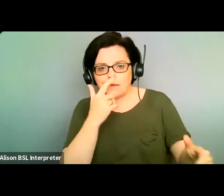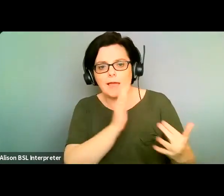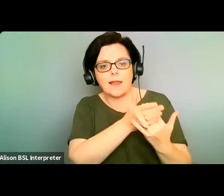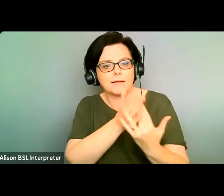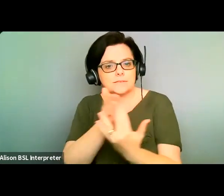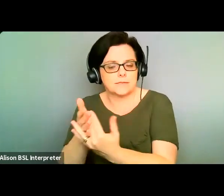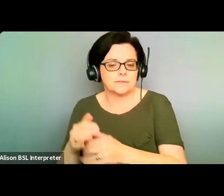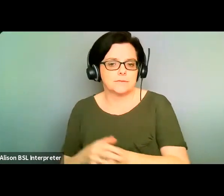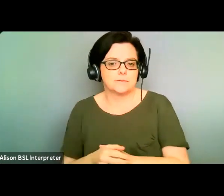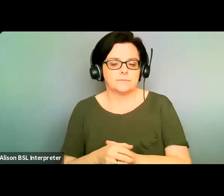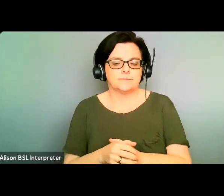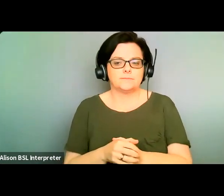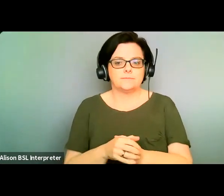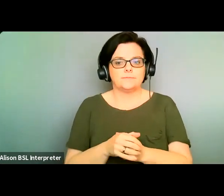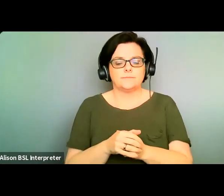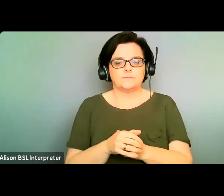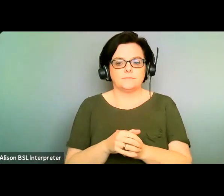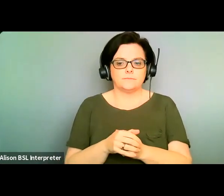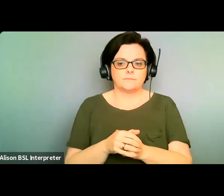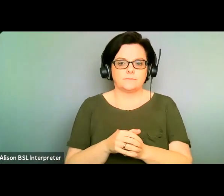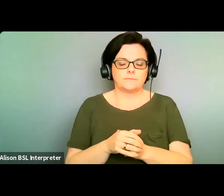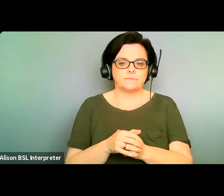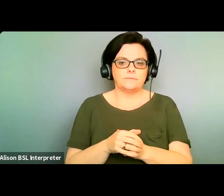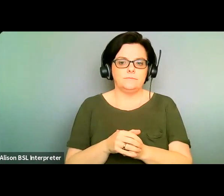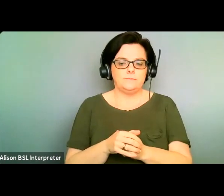essentially it meant that